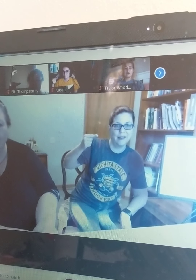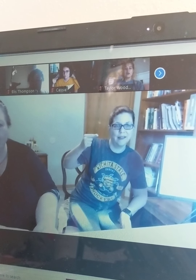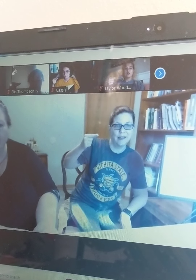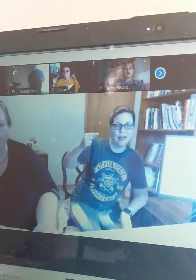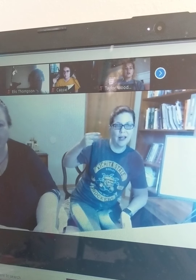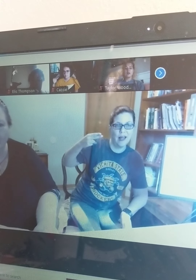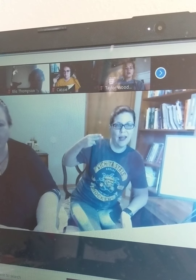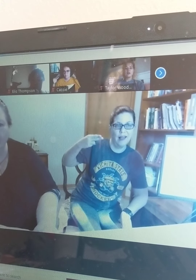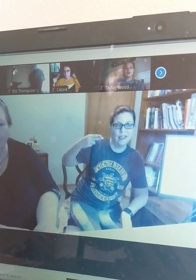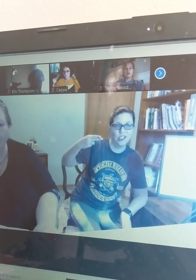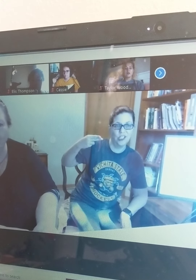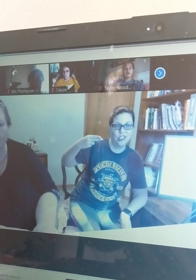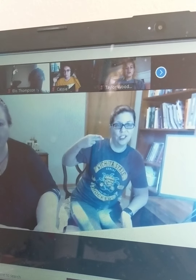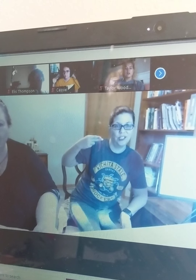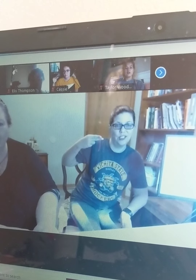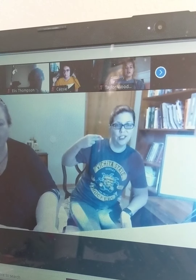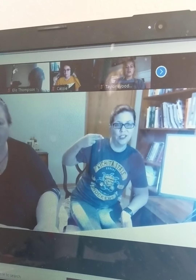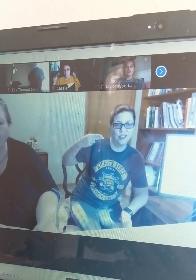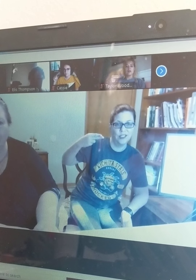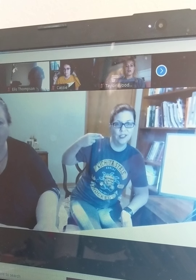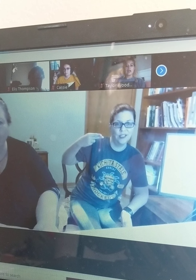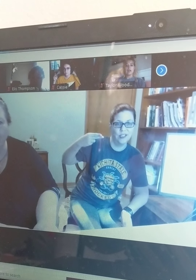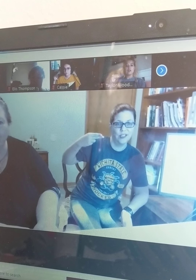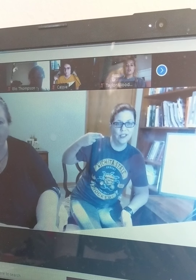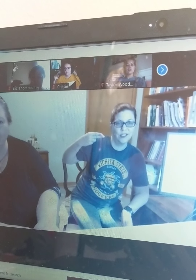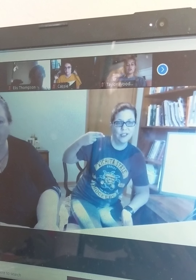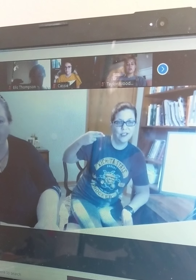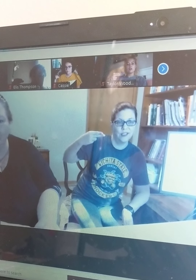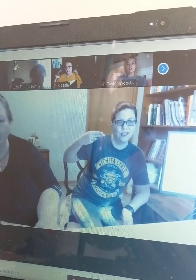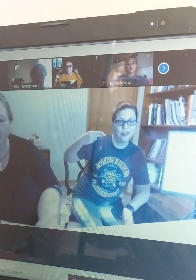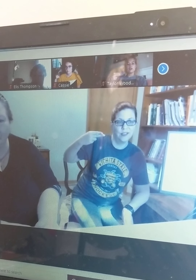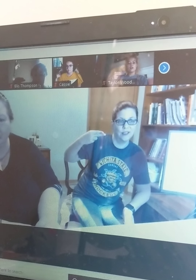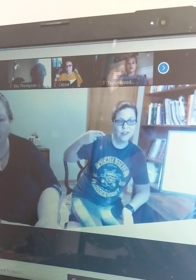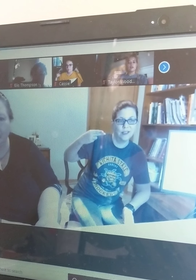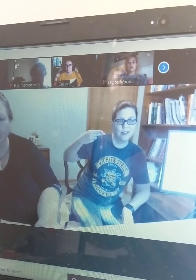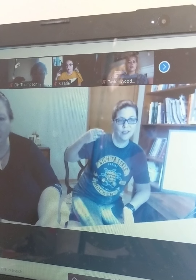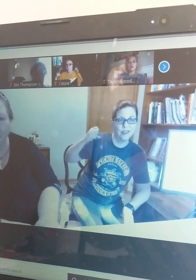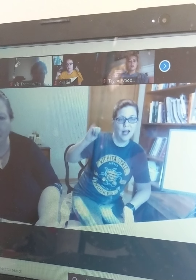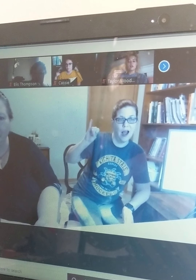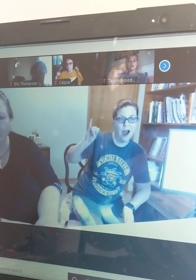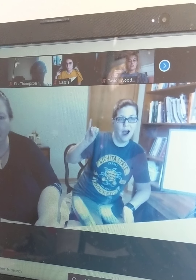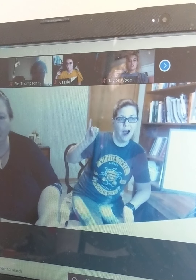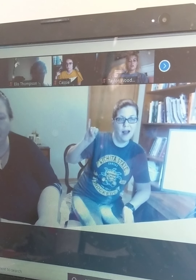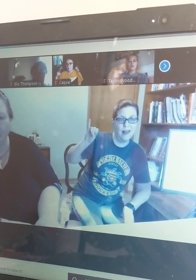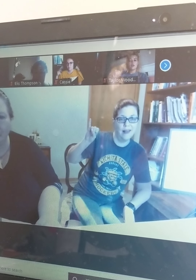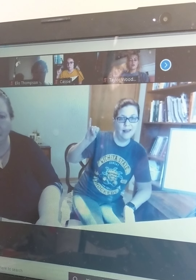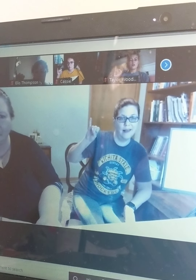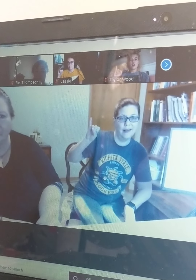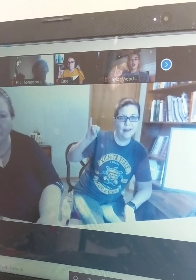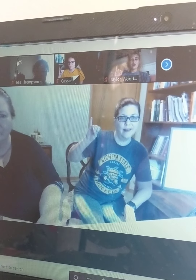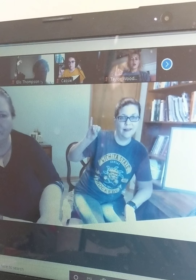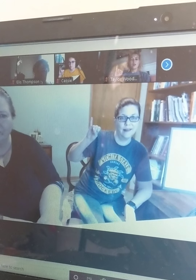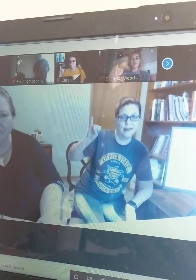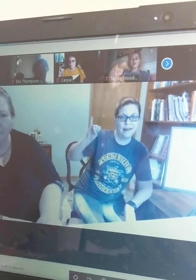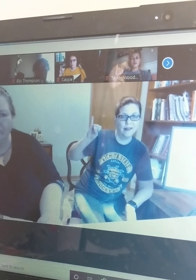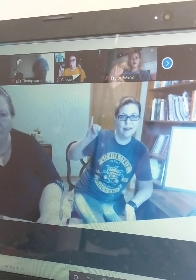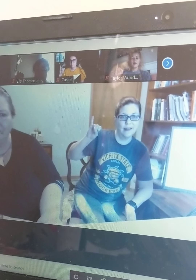same thing, just showing you both angles. H, looks like a G with an extra finger. H, I,